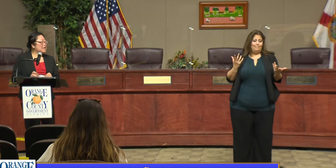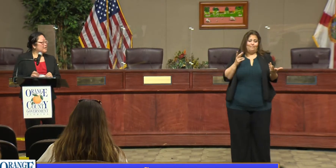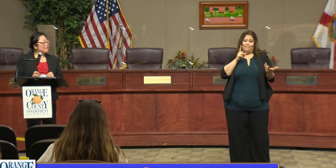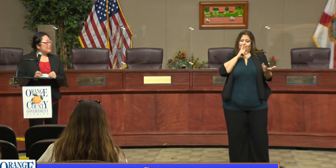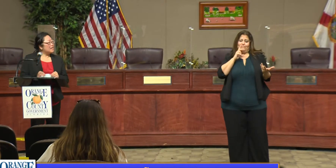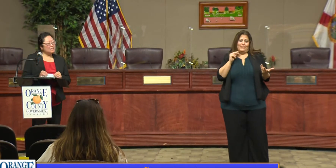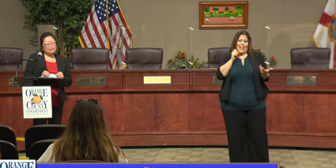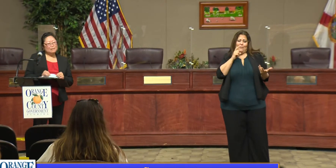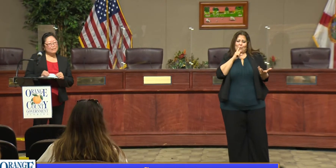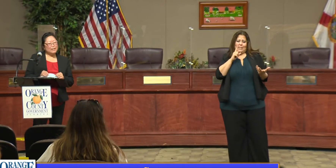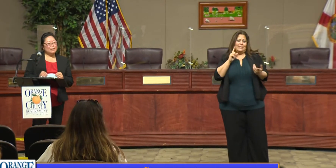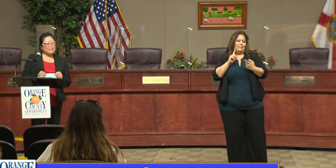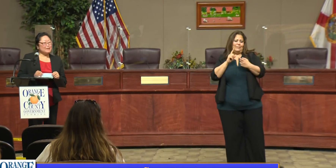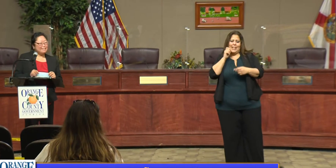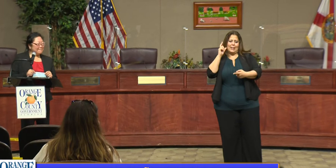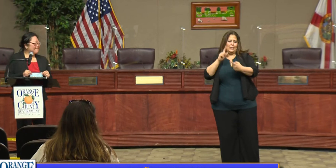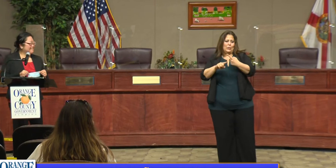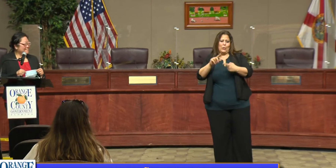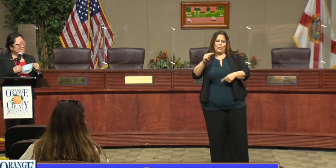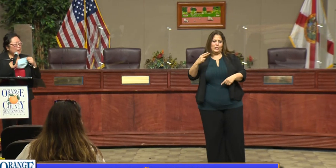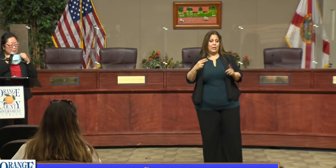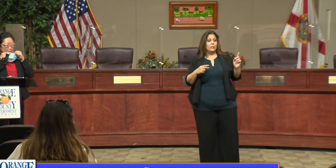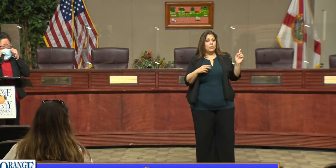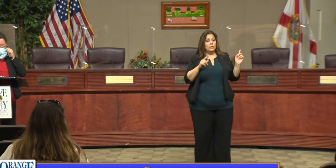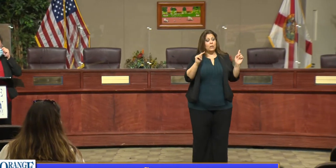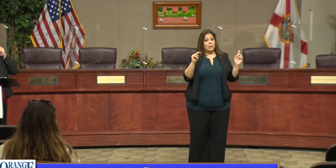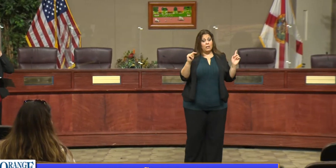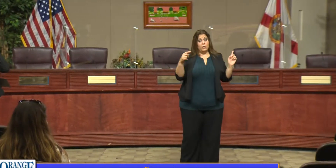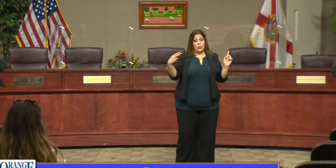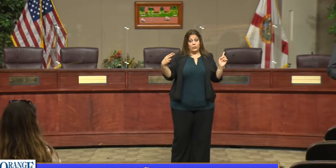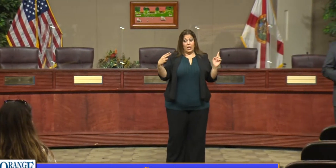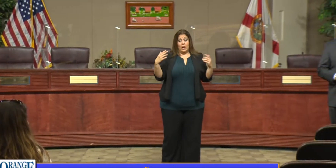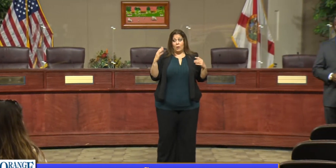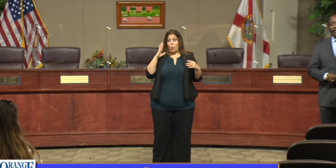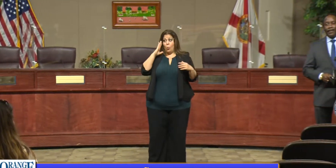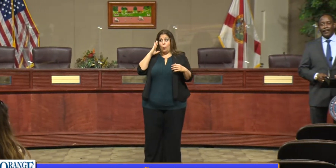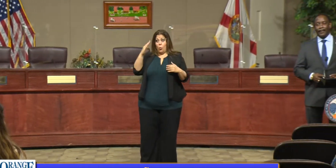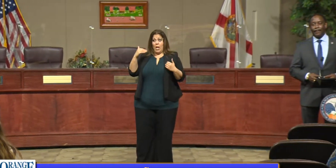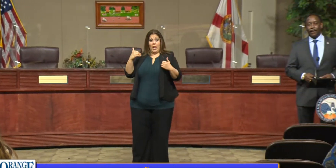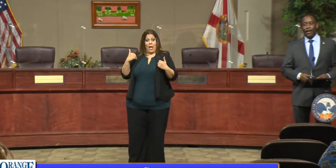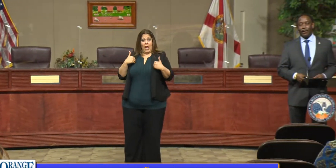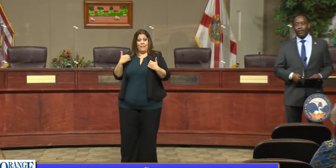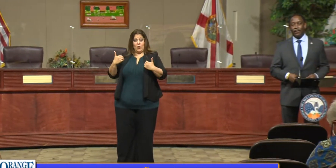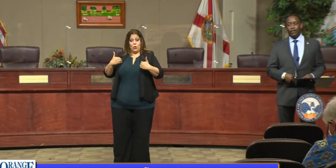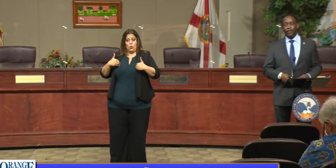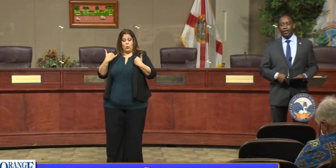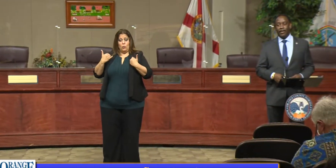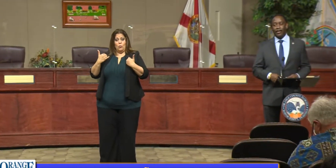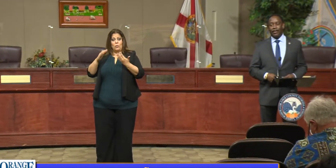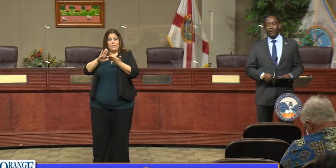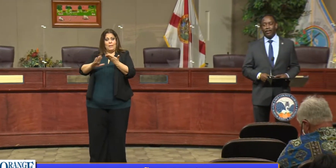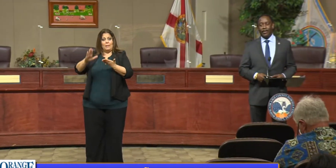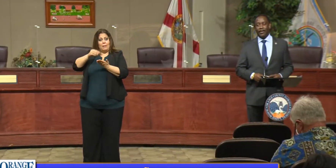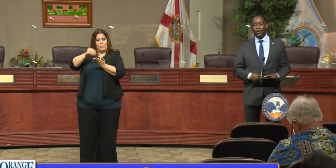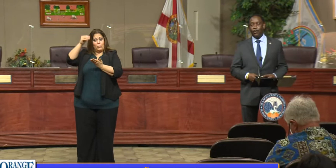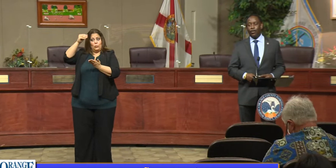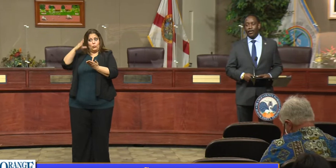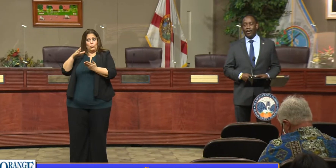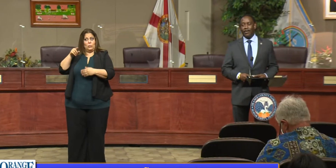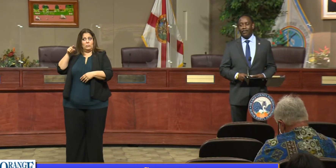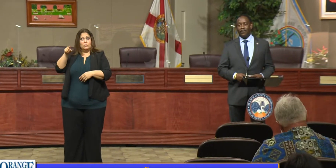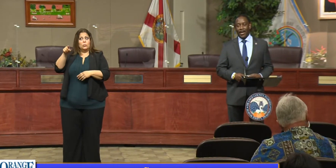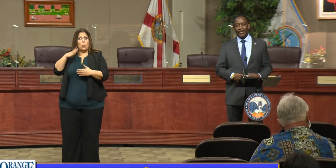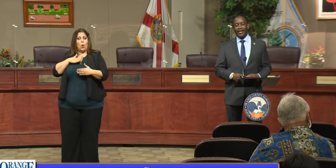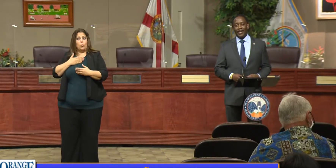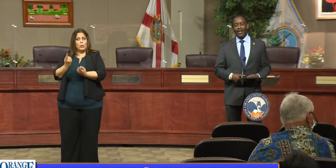Well, and on Thursday, Mayor Demings we're might. going to bring some youth in, college students and others who will